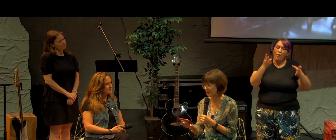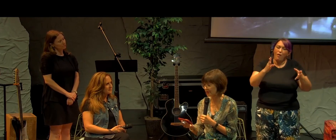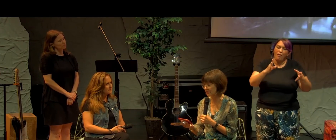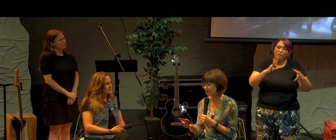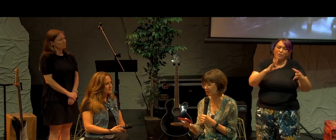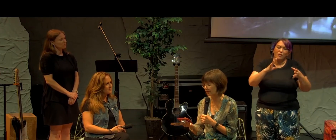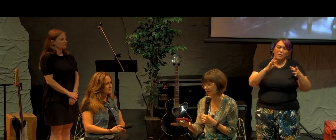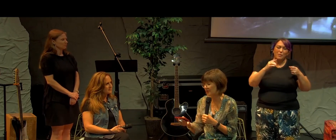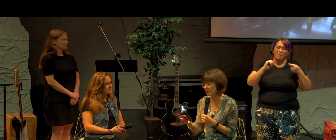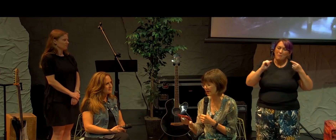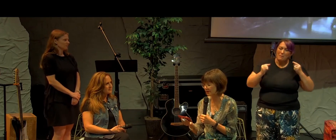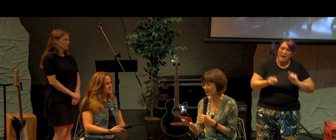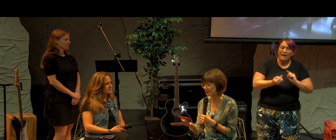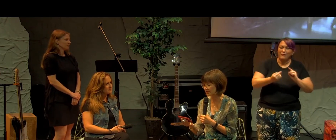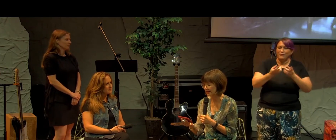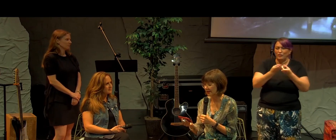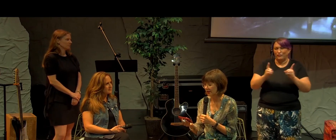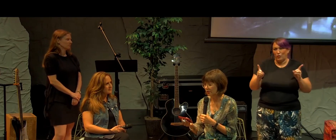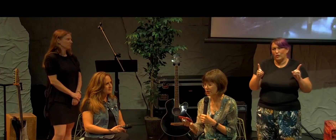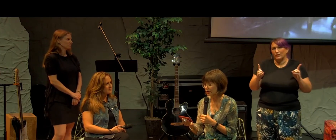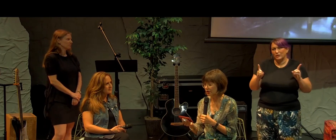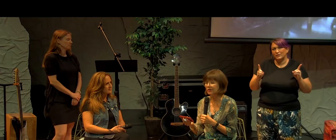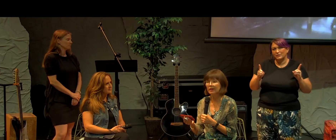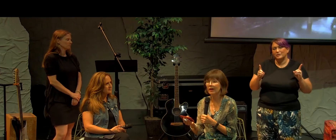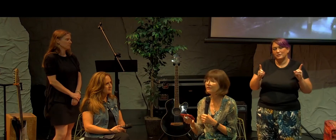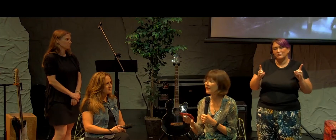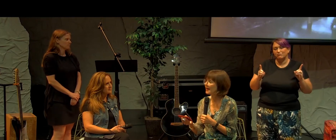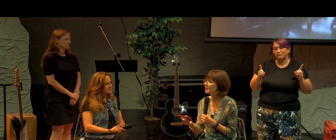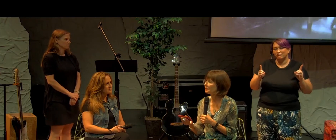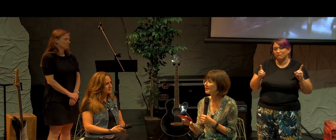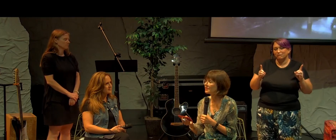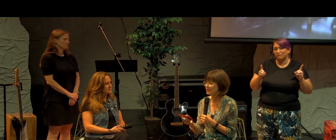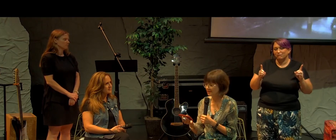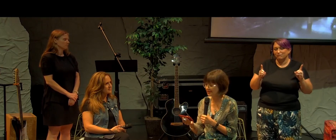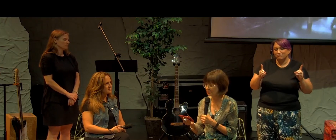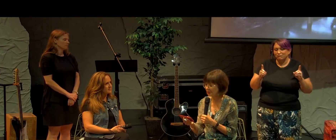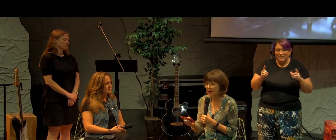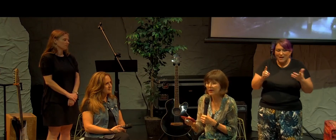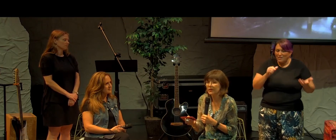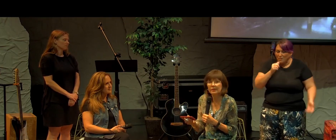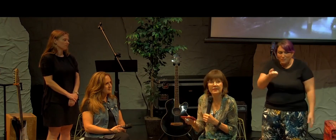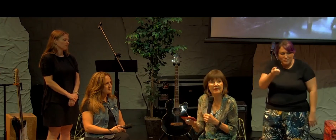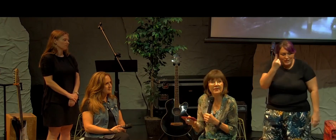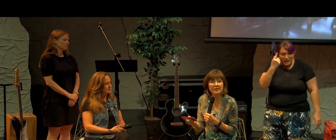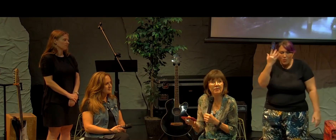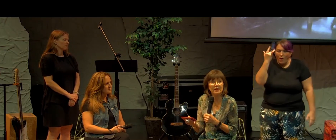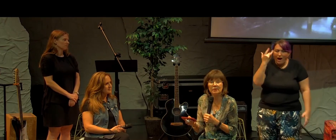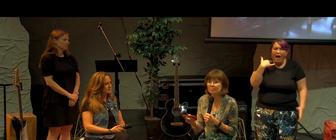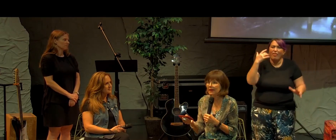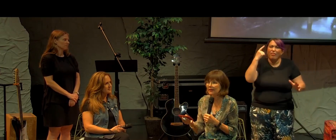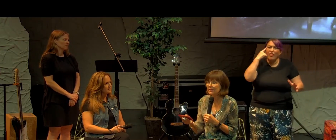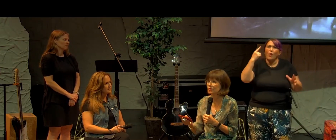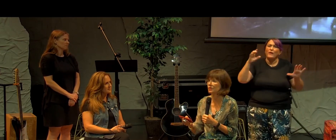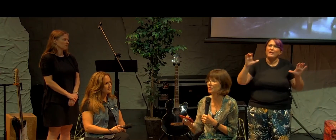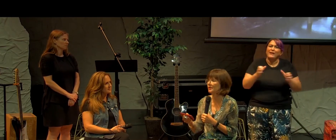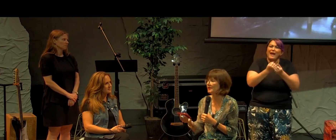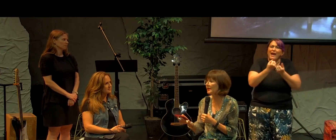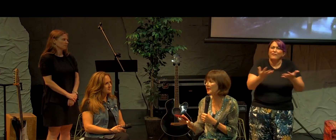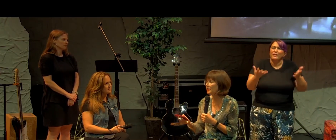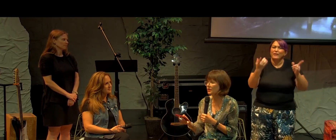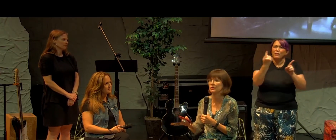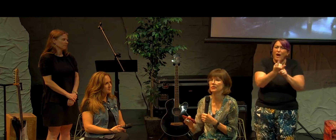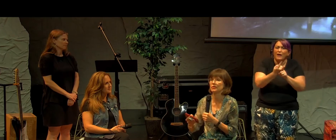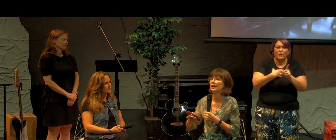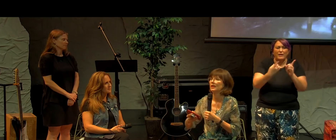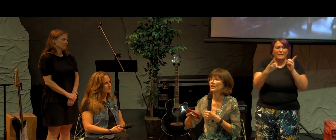husband. They'd just gotten divorced, which she could not fathom, because she says, I thought we did everything right. We met in the church. We dated in